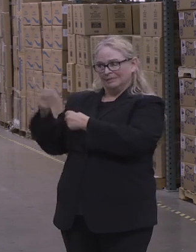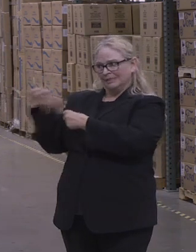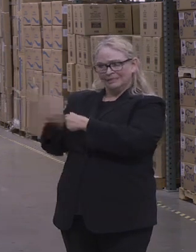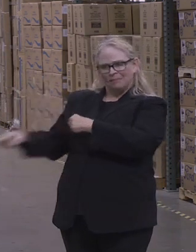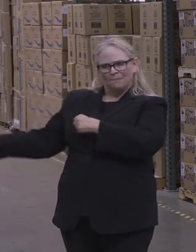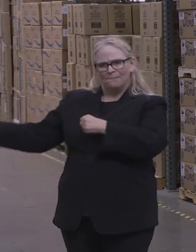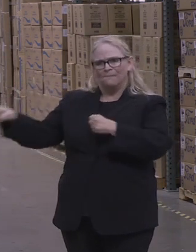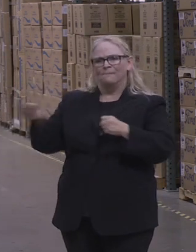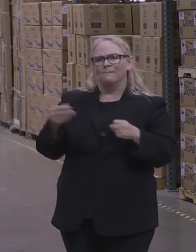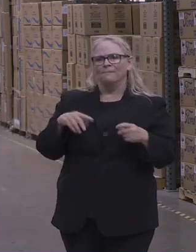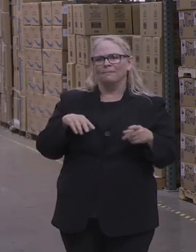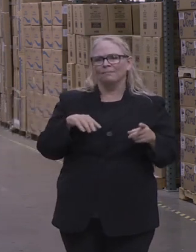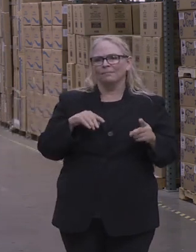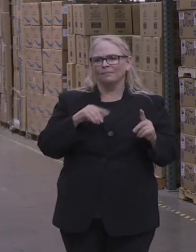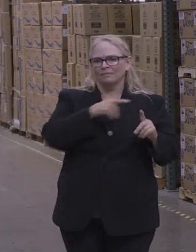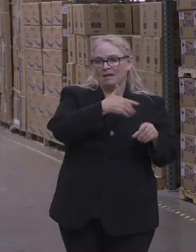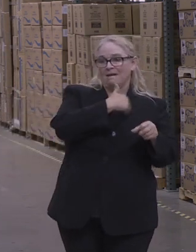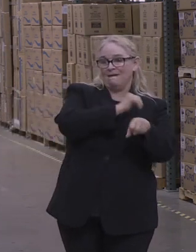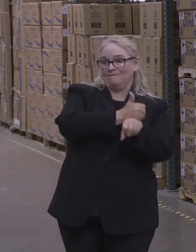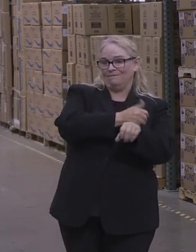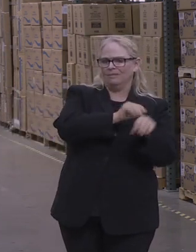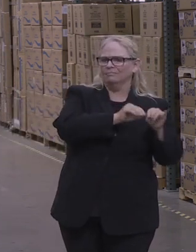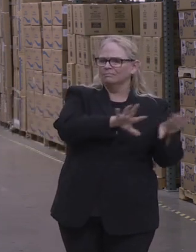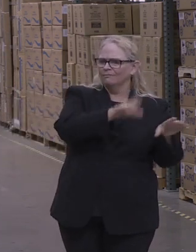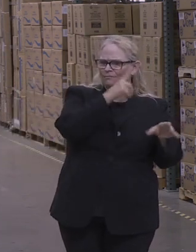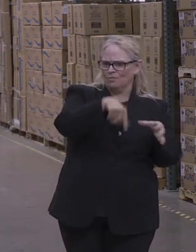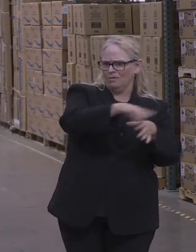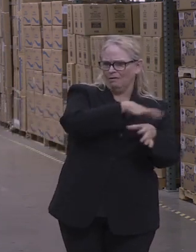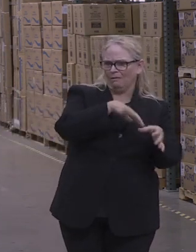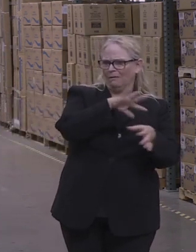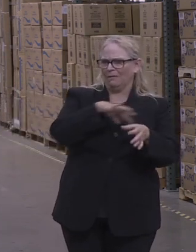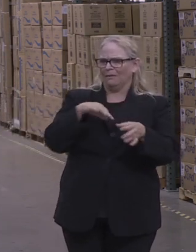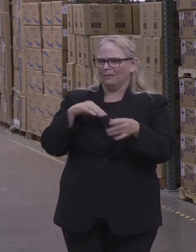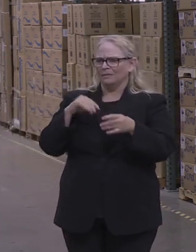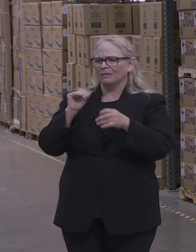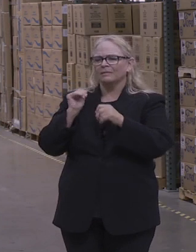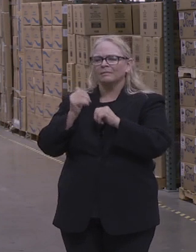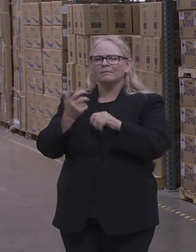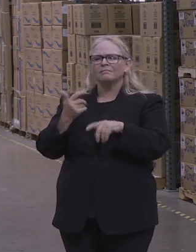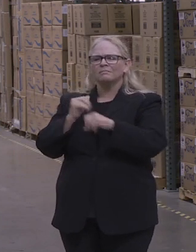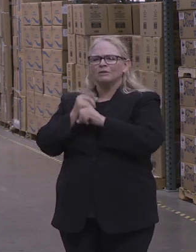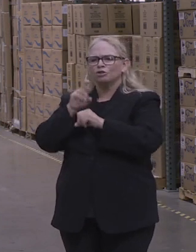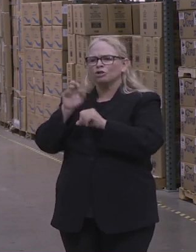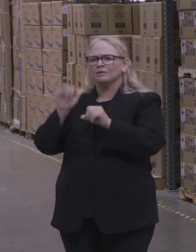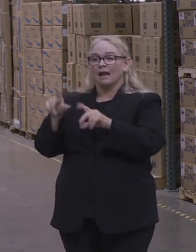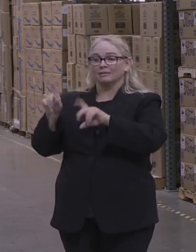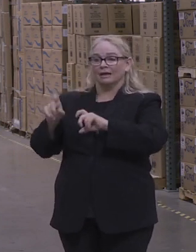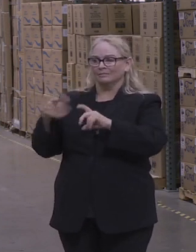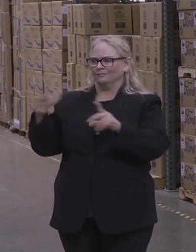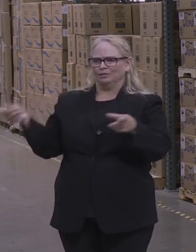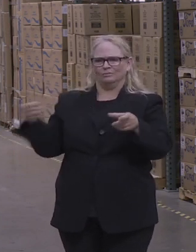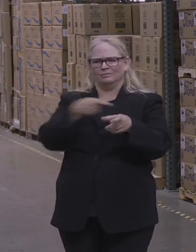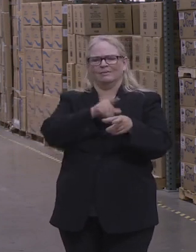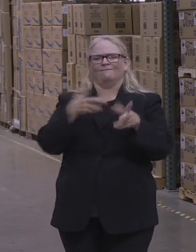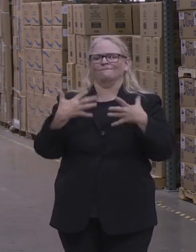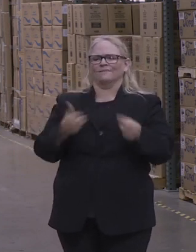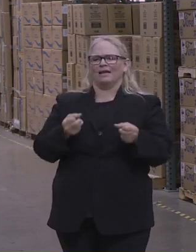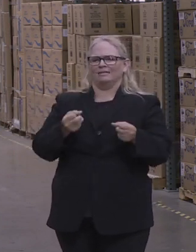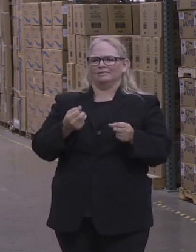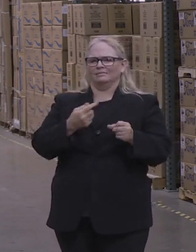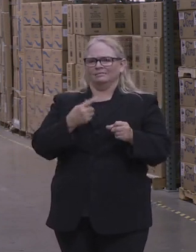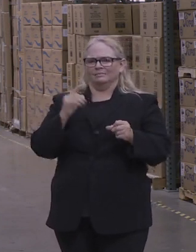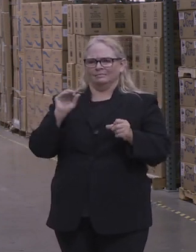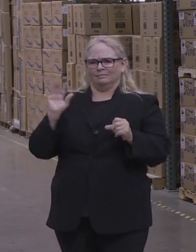who was tested, but to allow that to be actionable as it relates to potentially others isolating who are